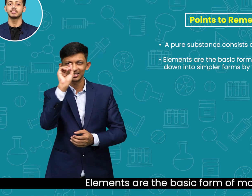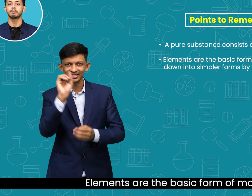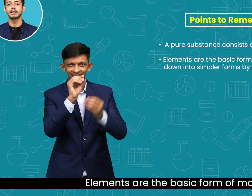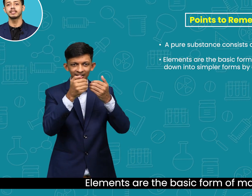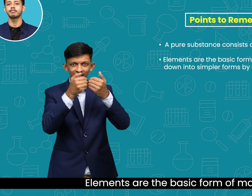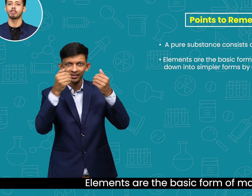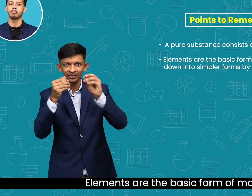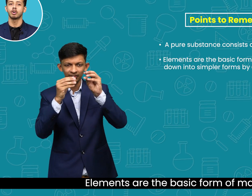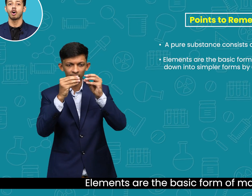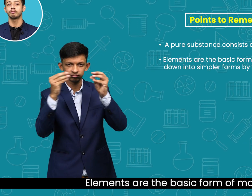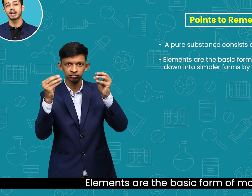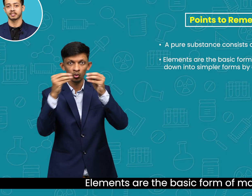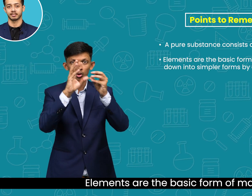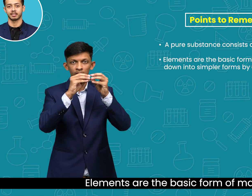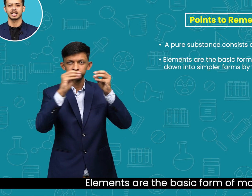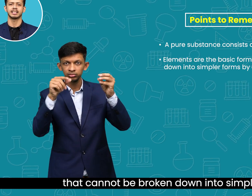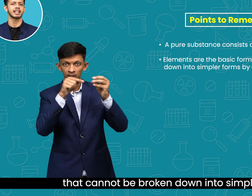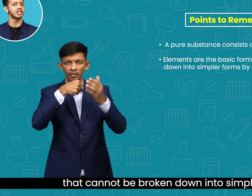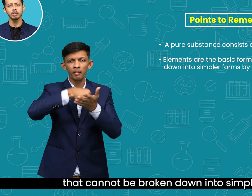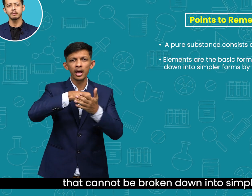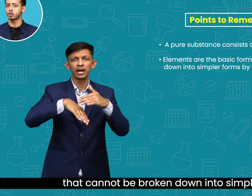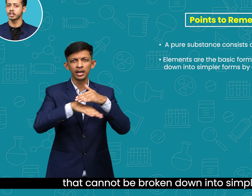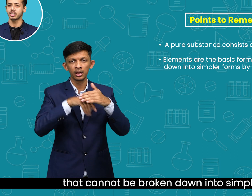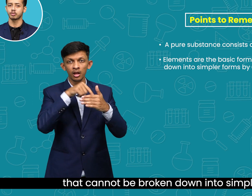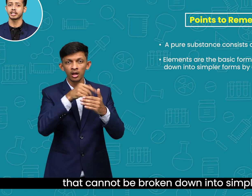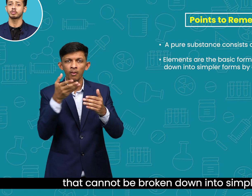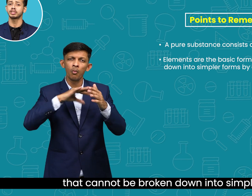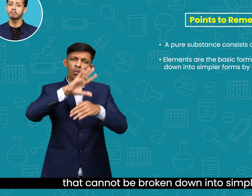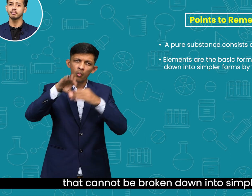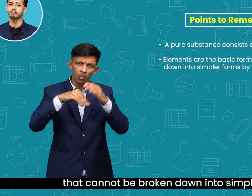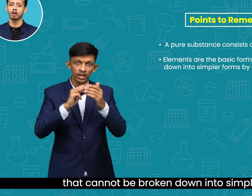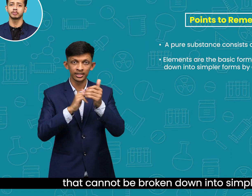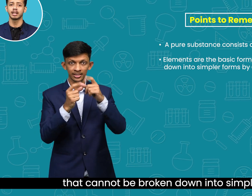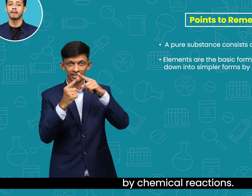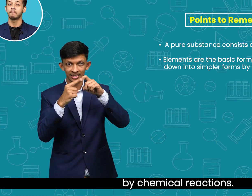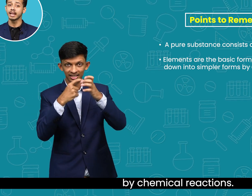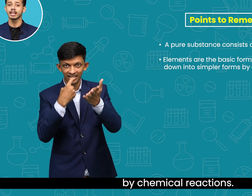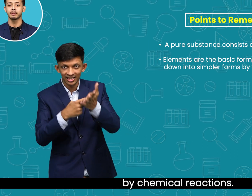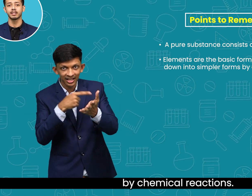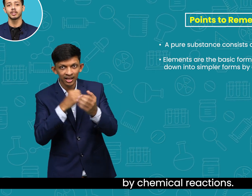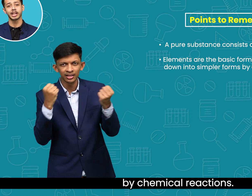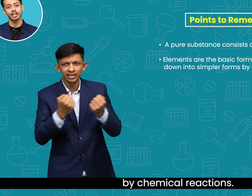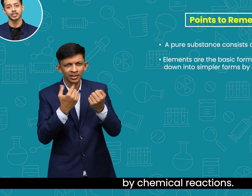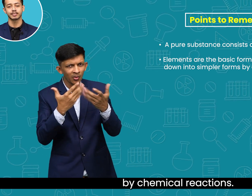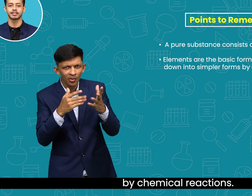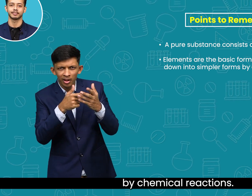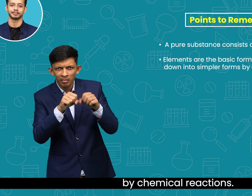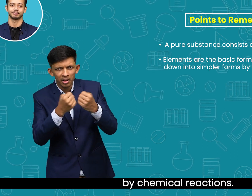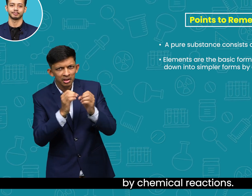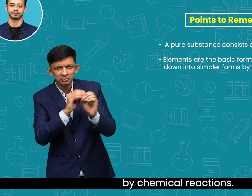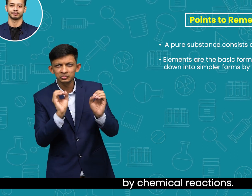Elements are the basic form of matter that cannot be broken down into simpler forms by chemical